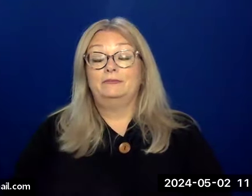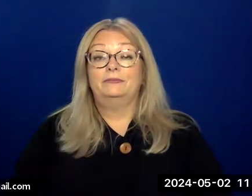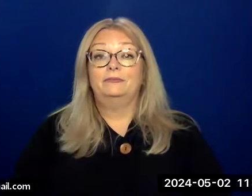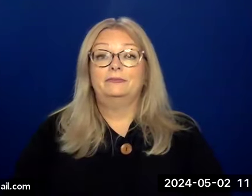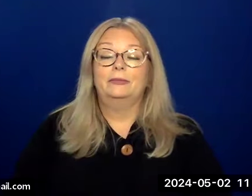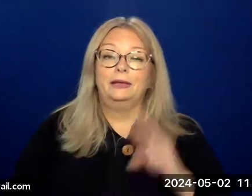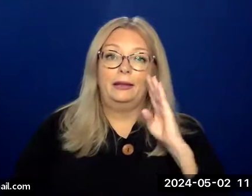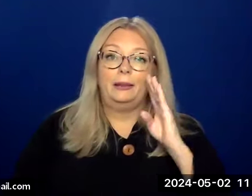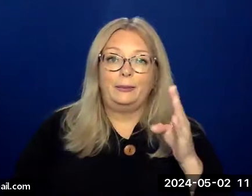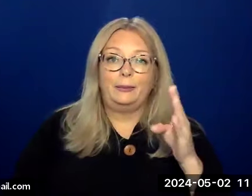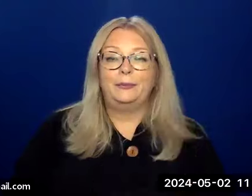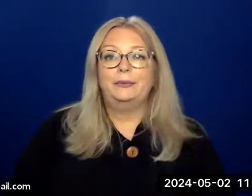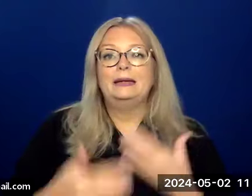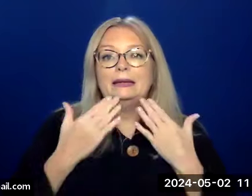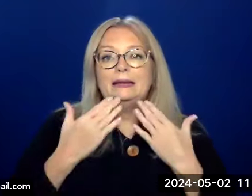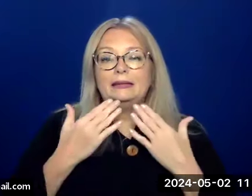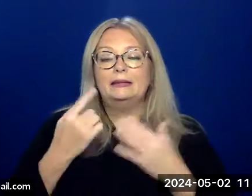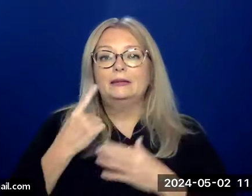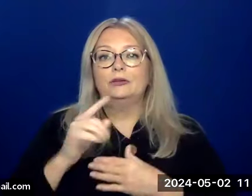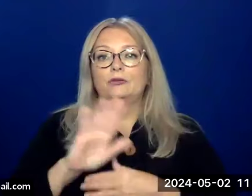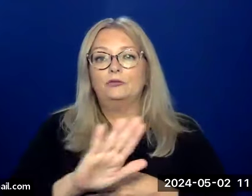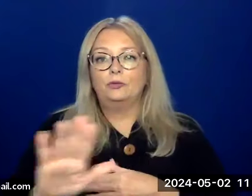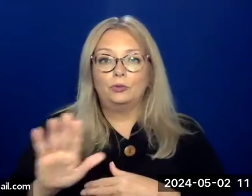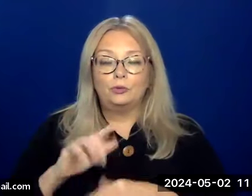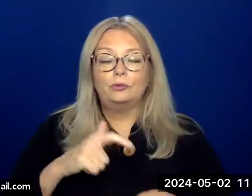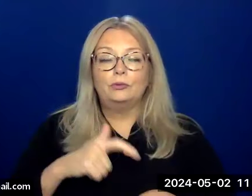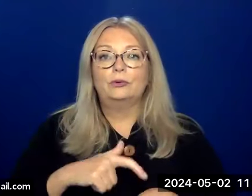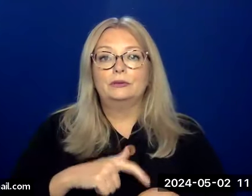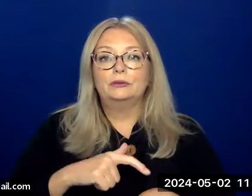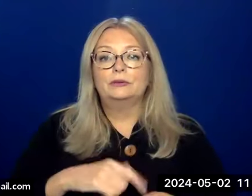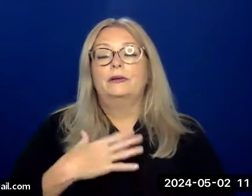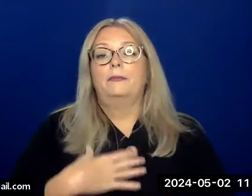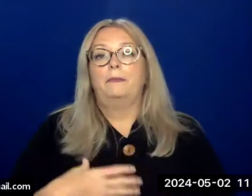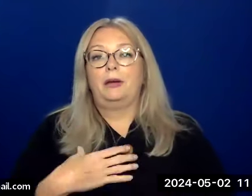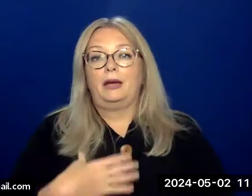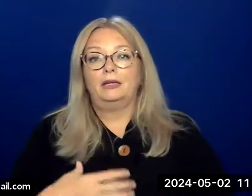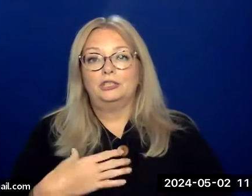Hello. Thank you for your guys' time and passion in